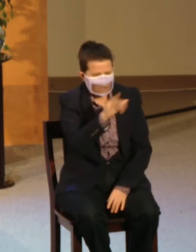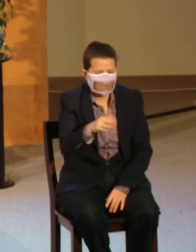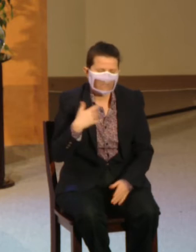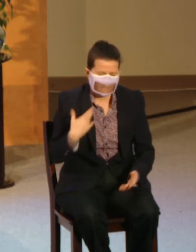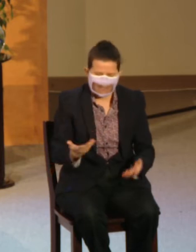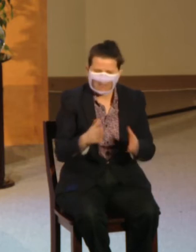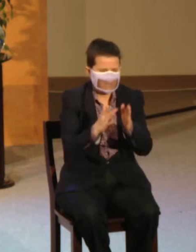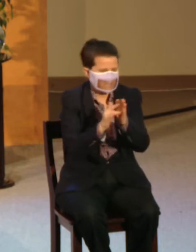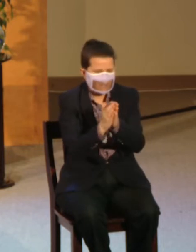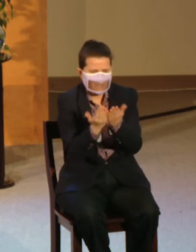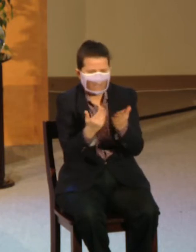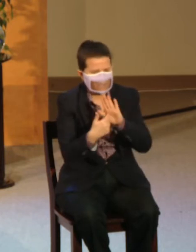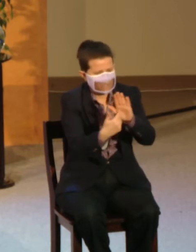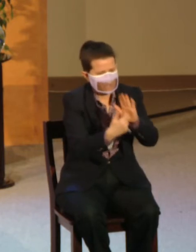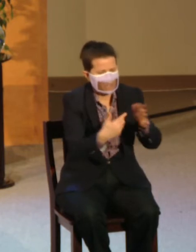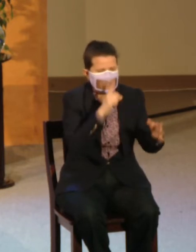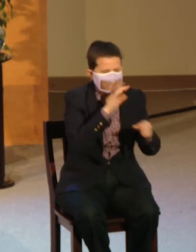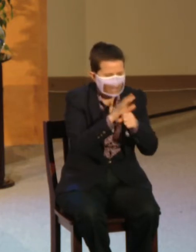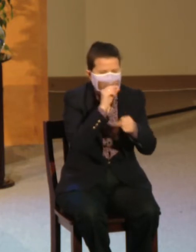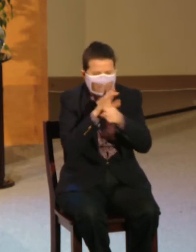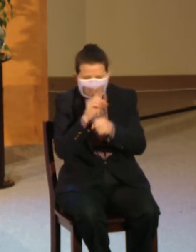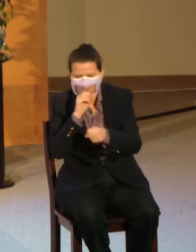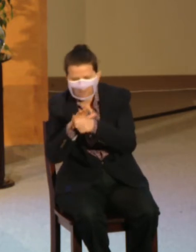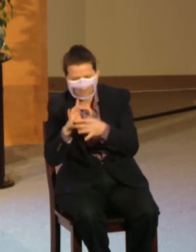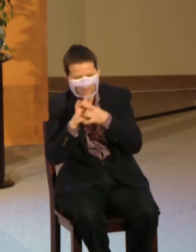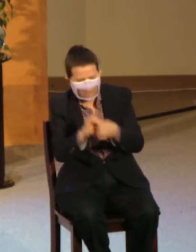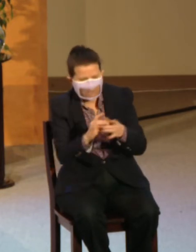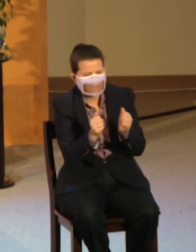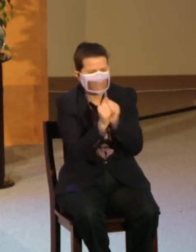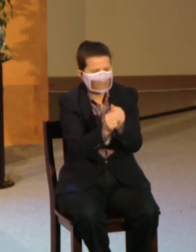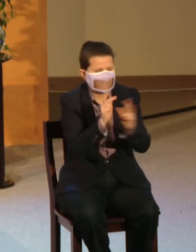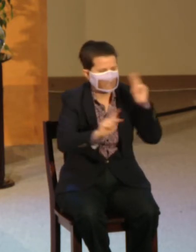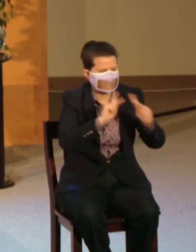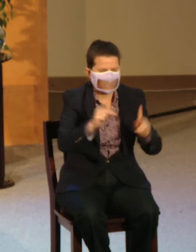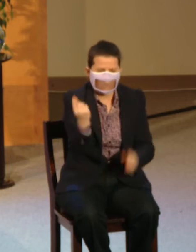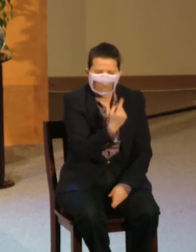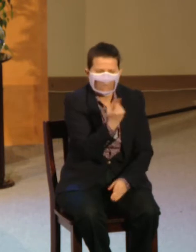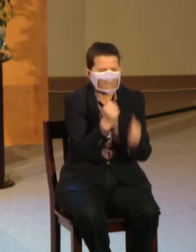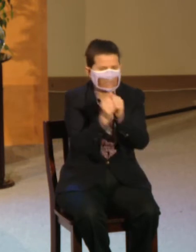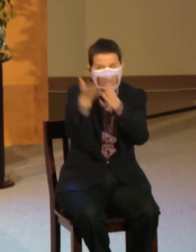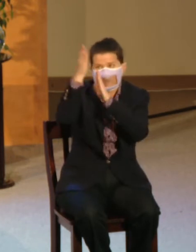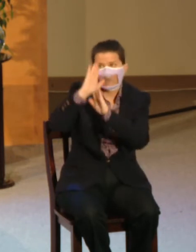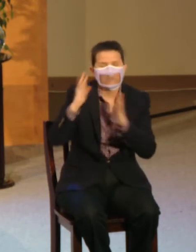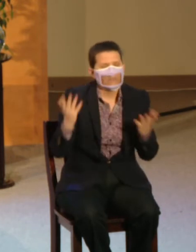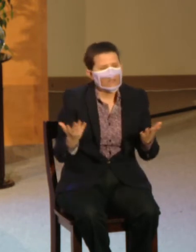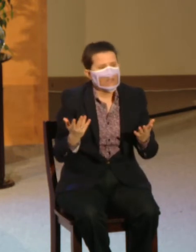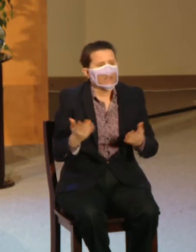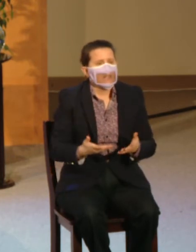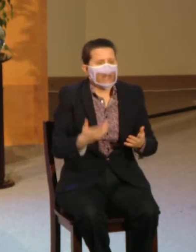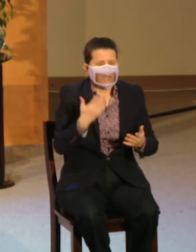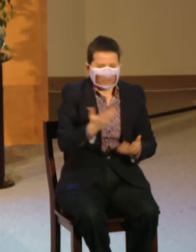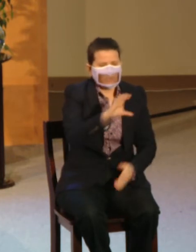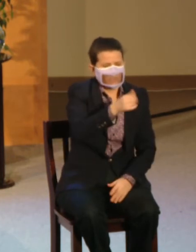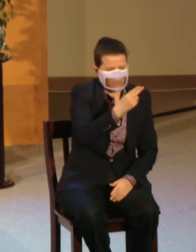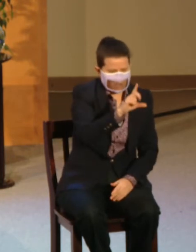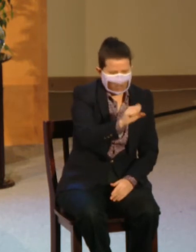Charles and Myrtle Fillmore invested in themselves. They invested in silent unity and in the unity movement and trusted God to take care of them. This